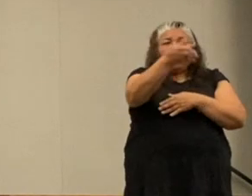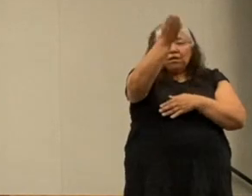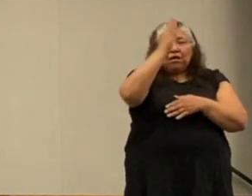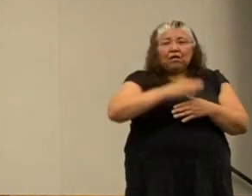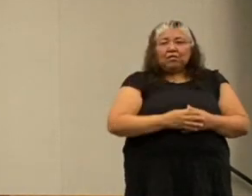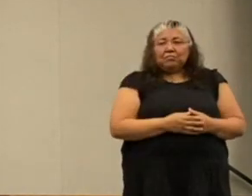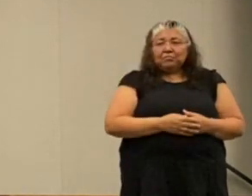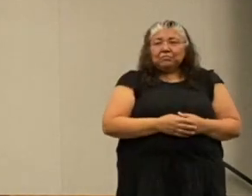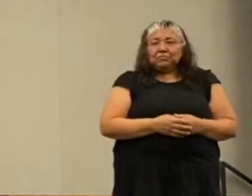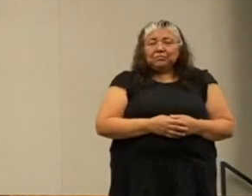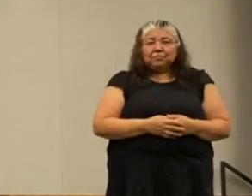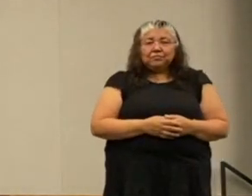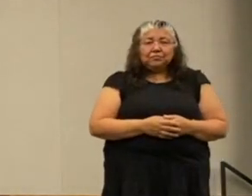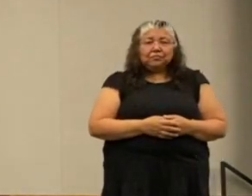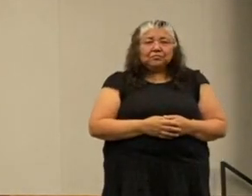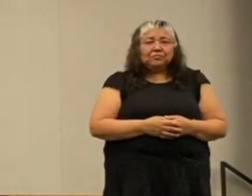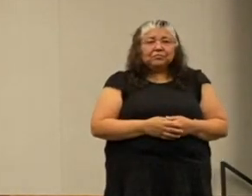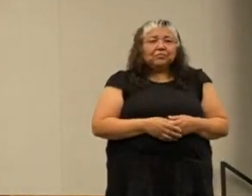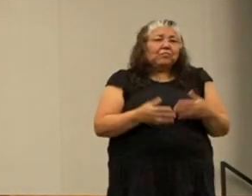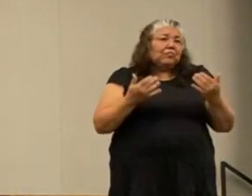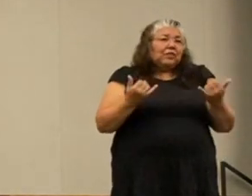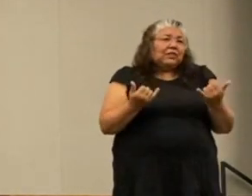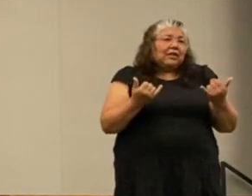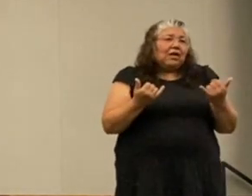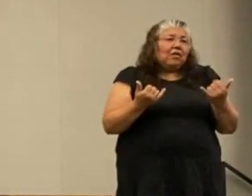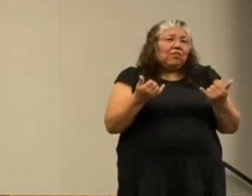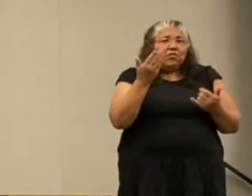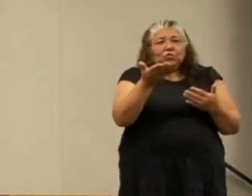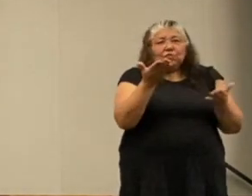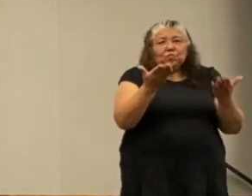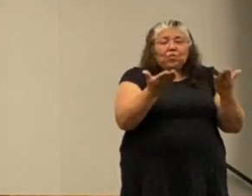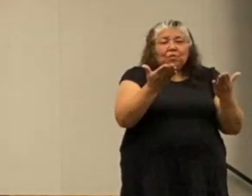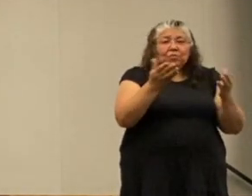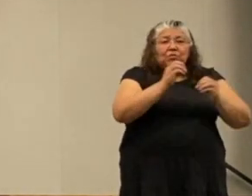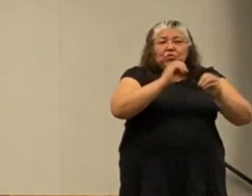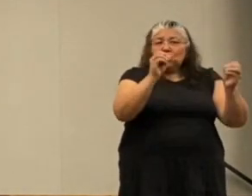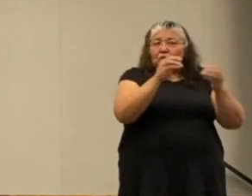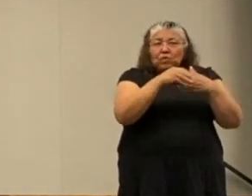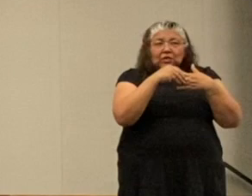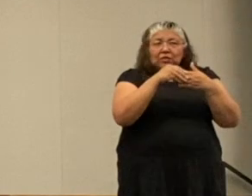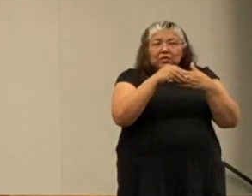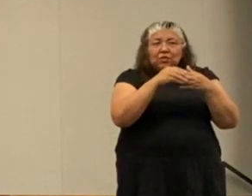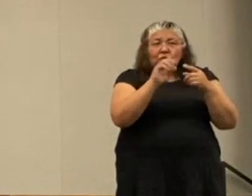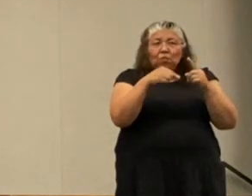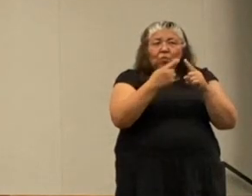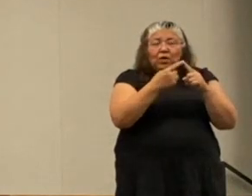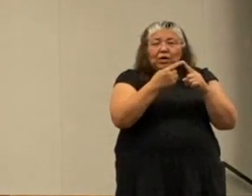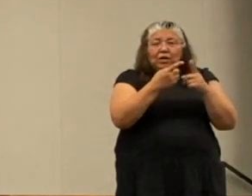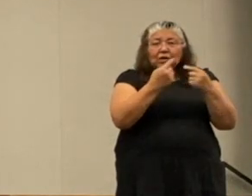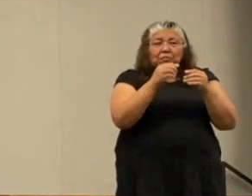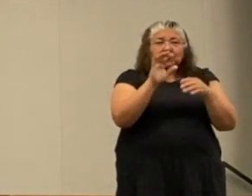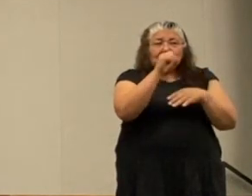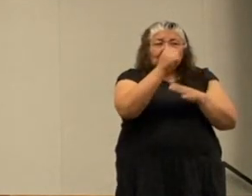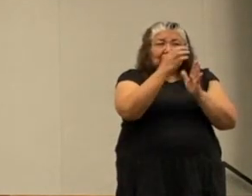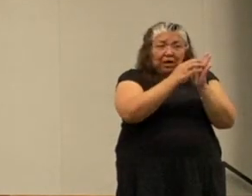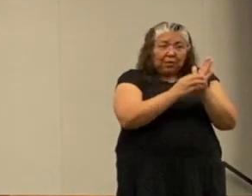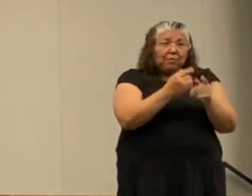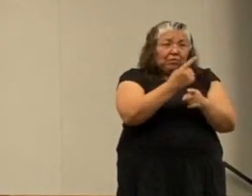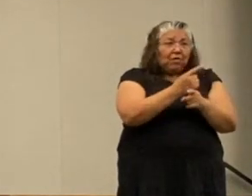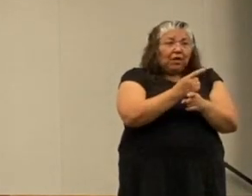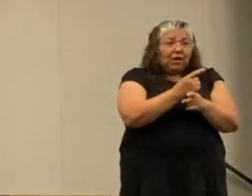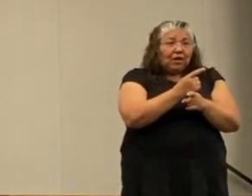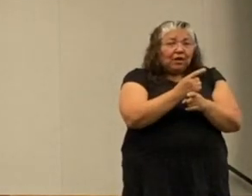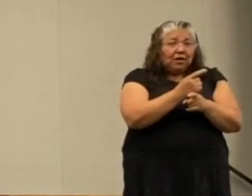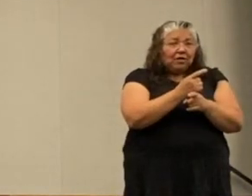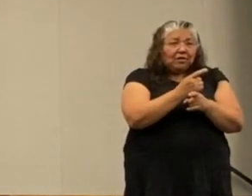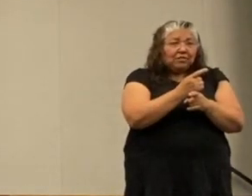No. It's not. So there is probably no leniency when it comes to the Ten Commandments, right? The